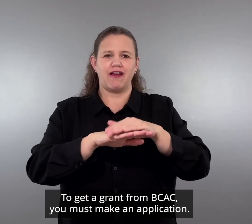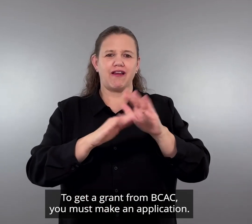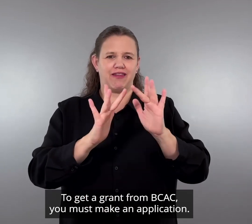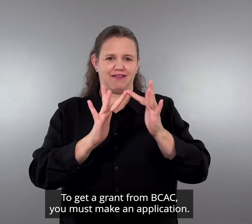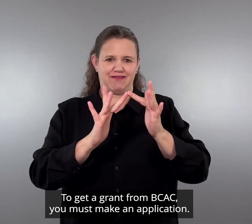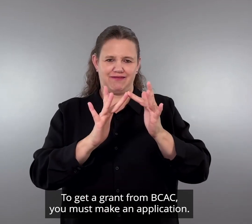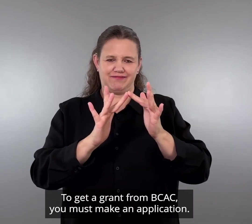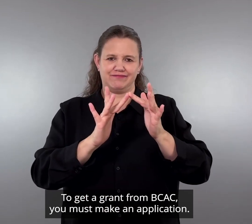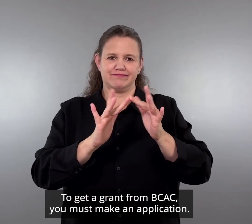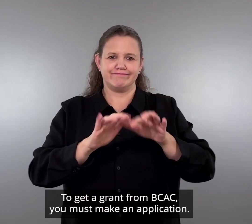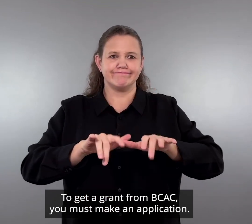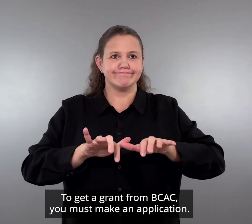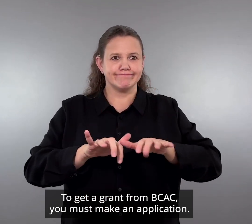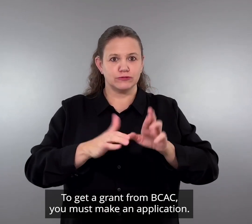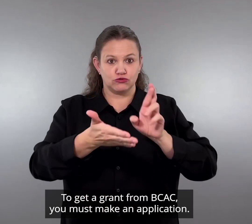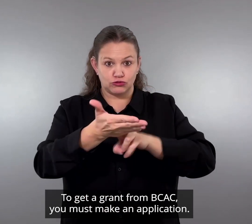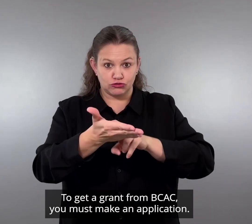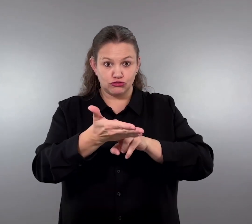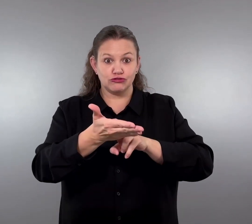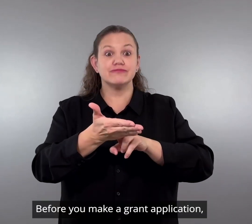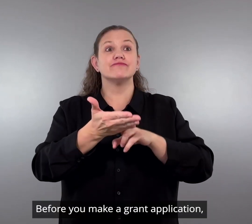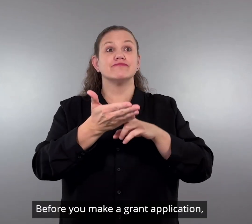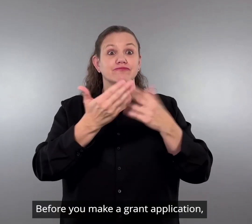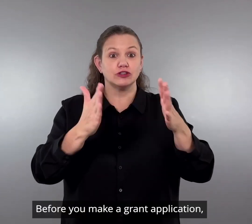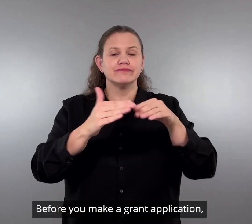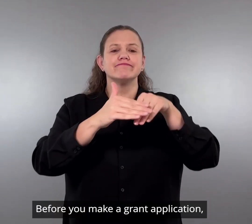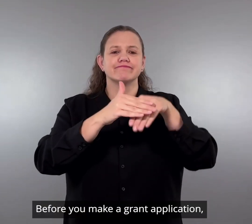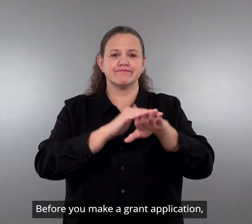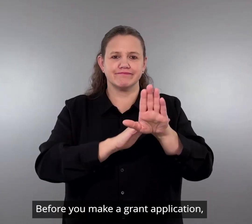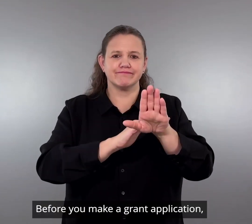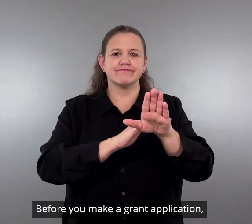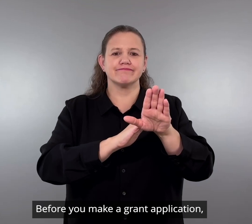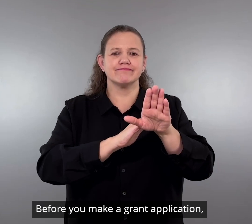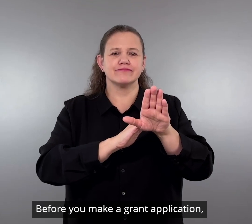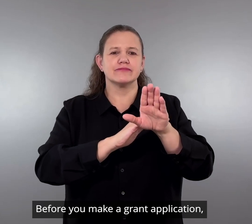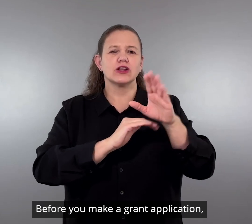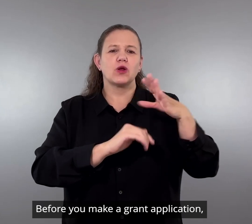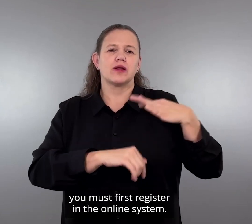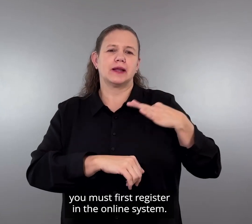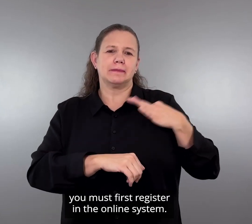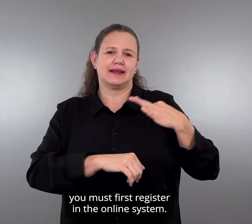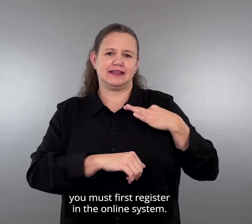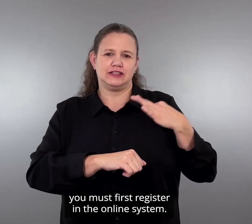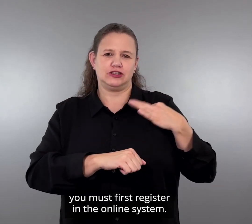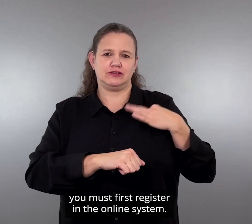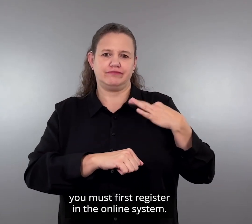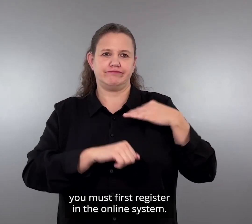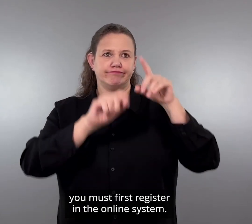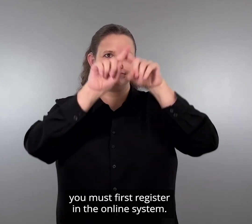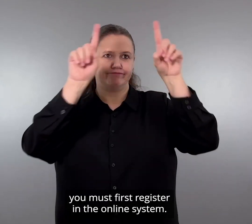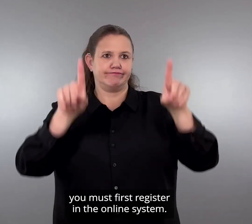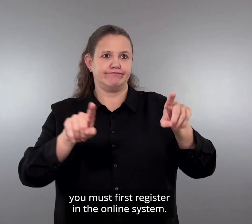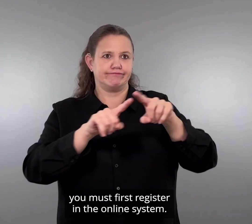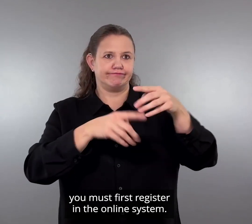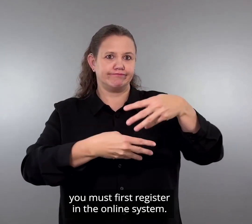must make an application. Before you make a grant application, you must first register in the online